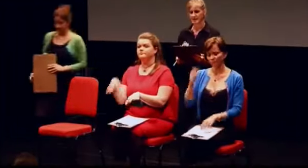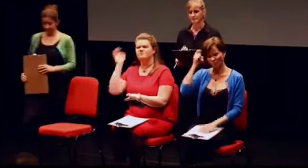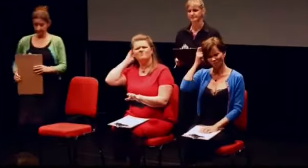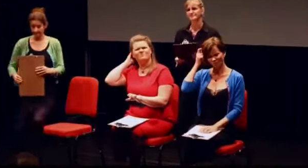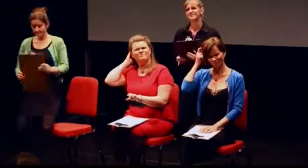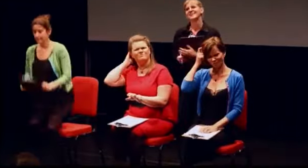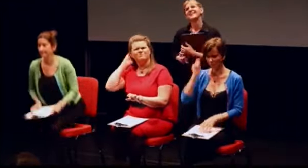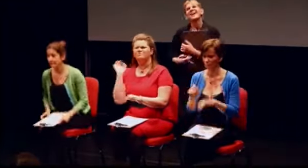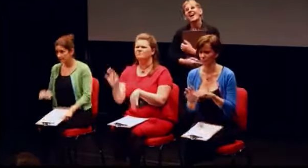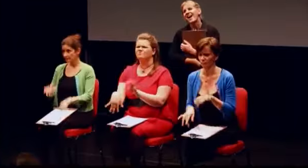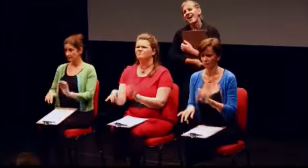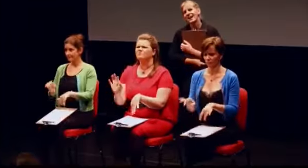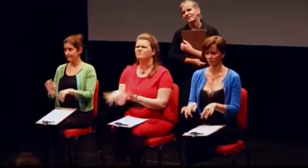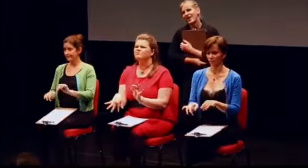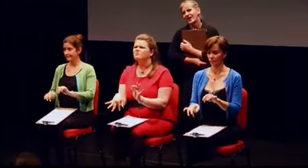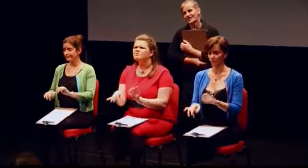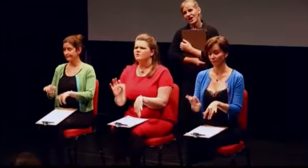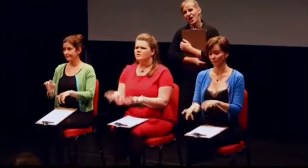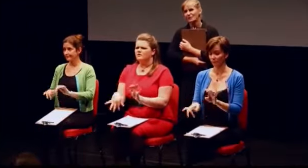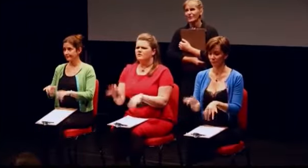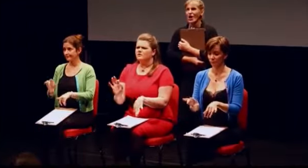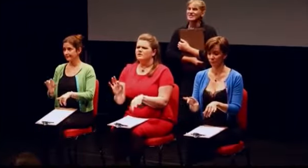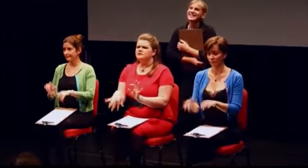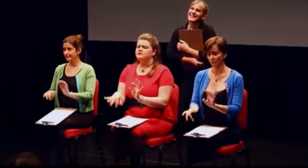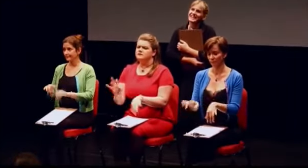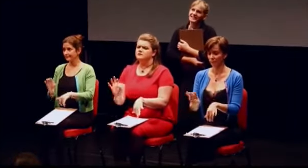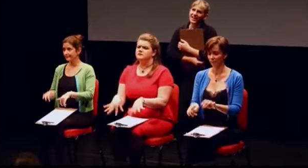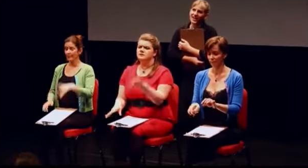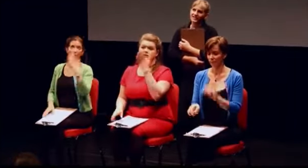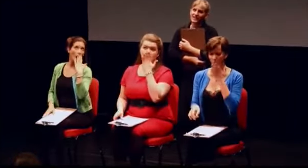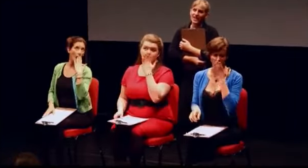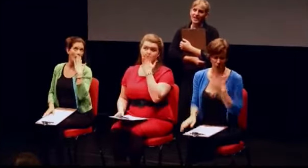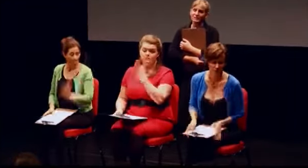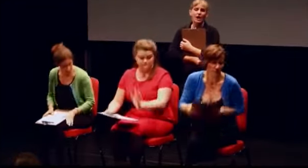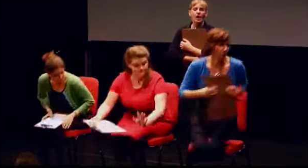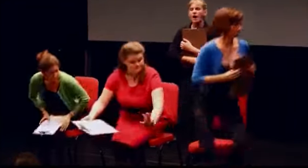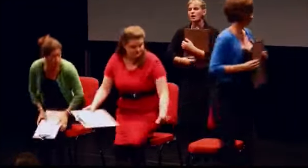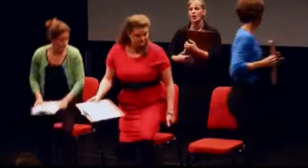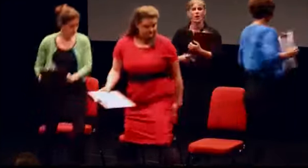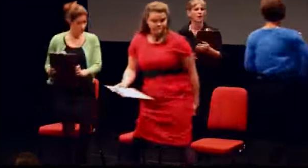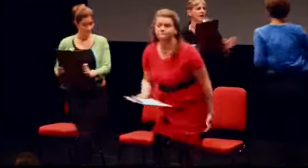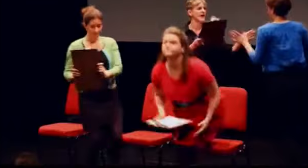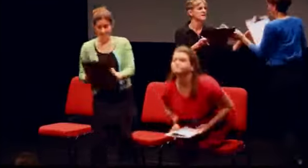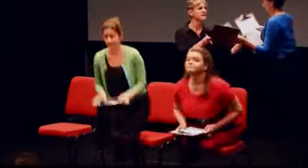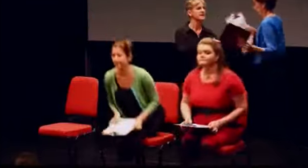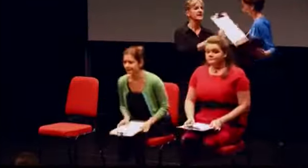same. I find comfort in that claim, I'll always be